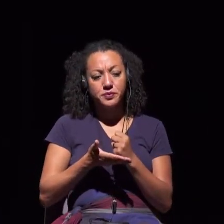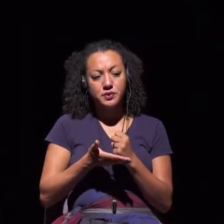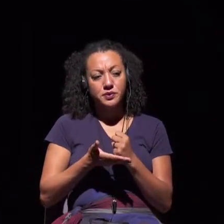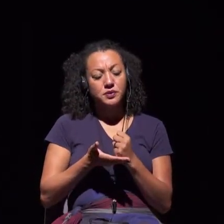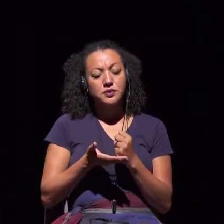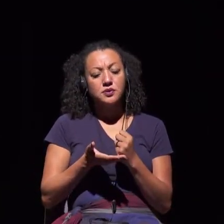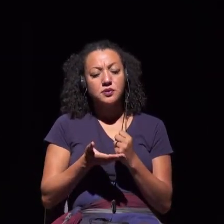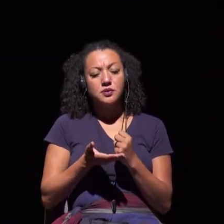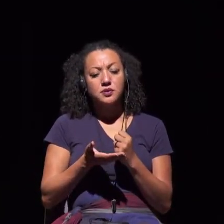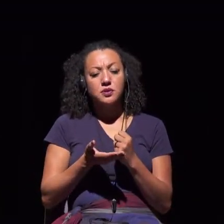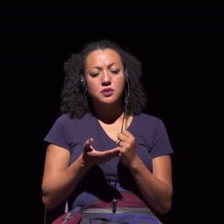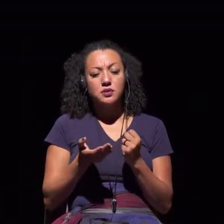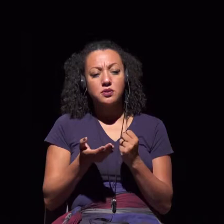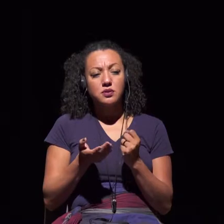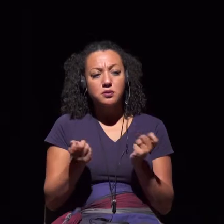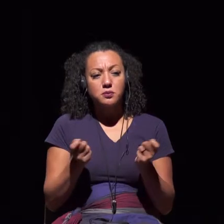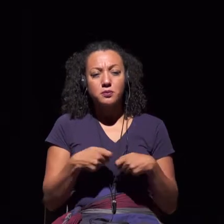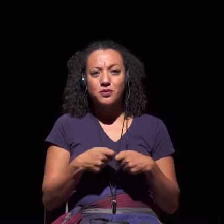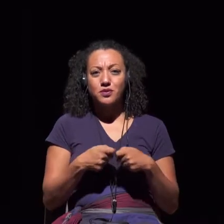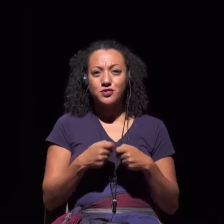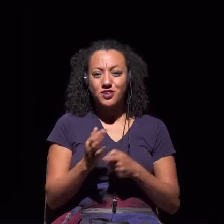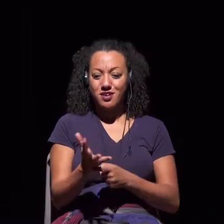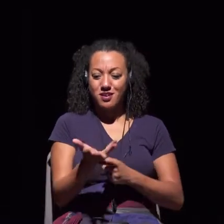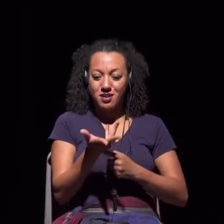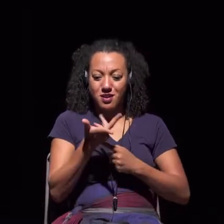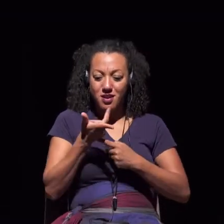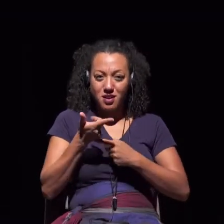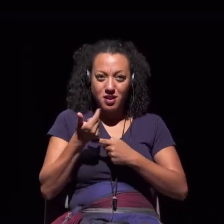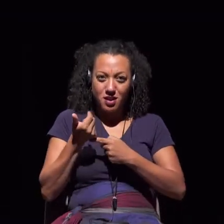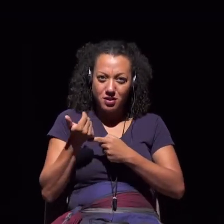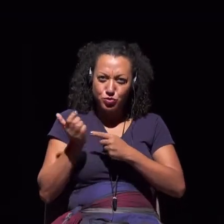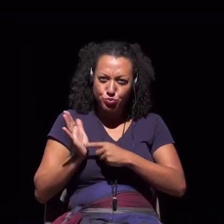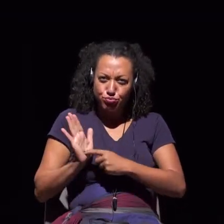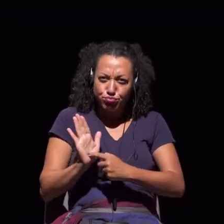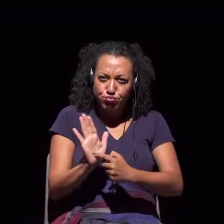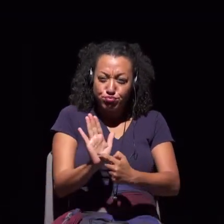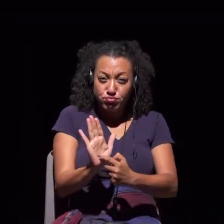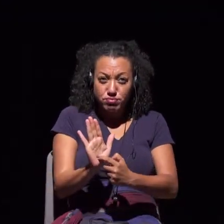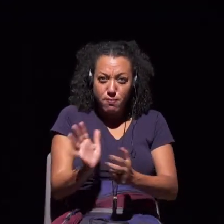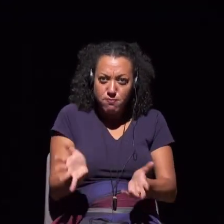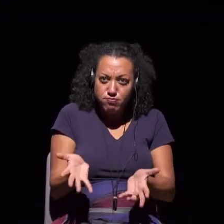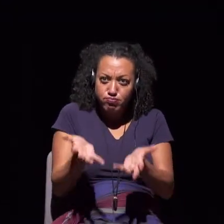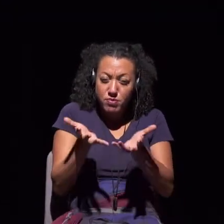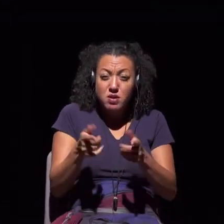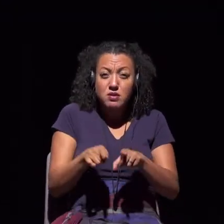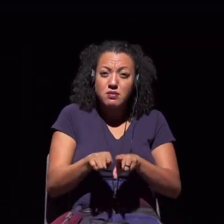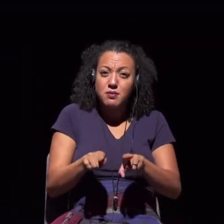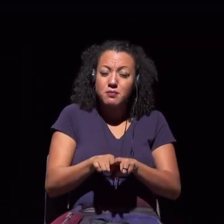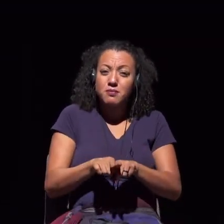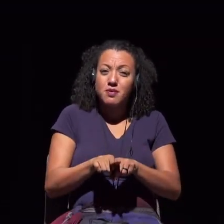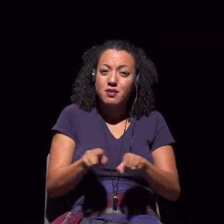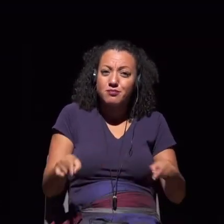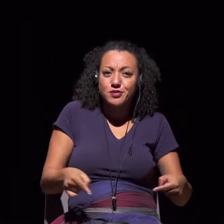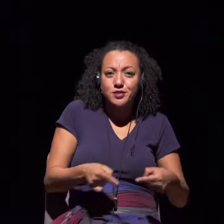that I was thinking about, but at the same time speak to the context, the fact that, you know, the